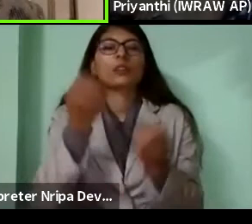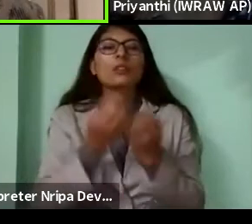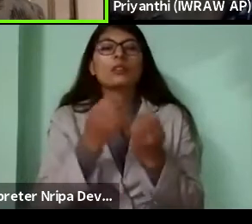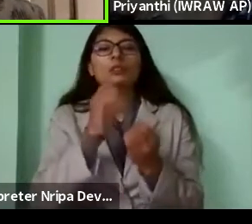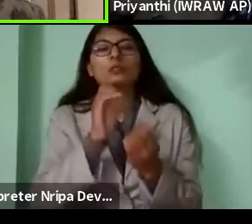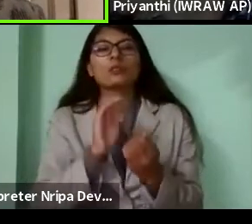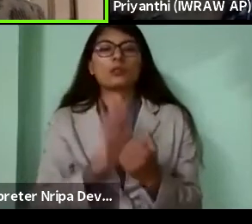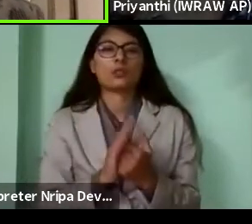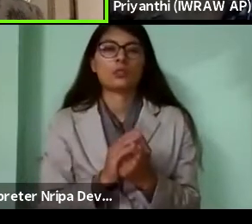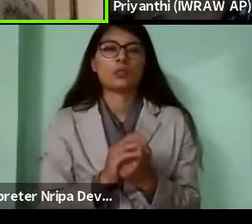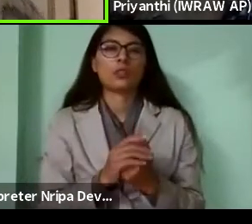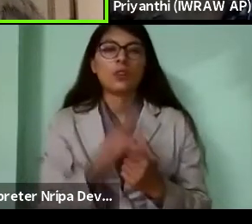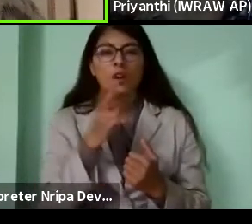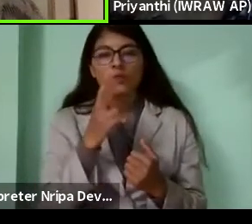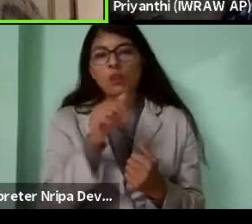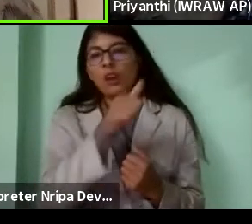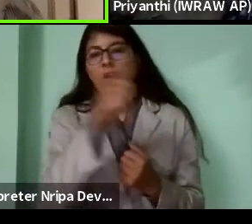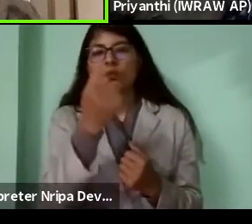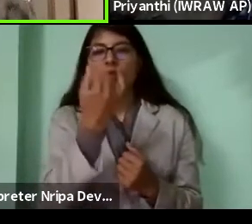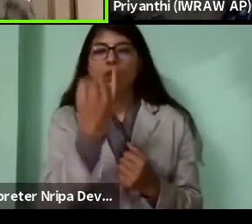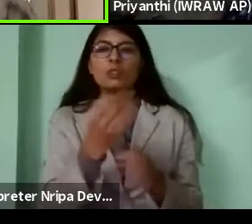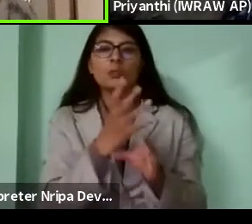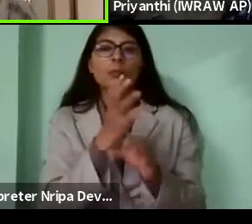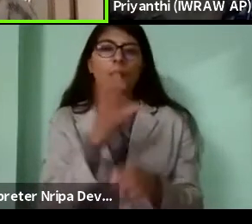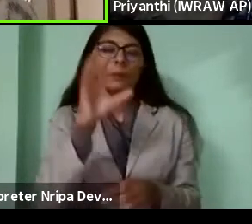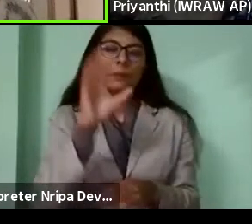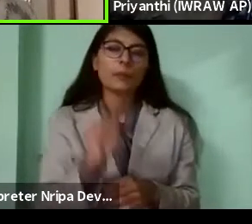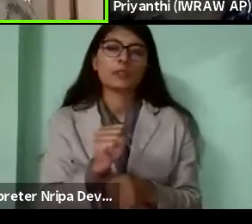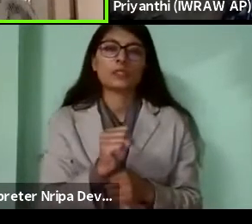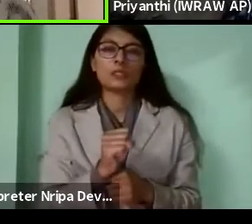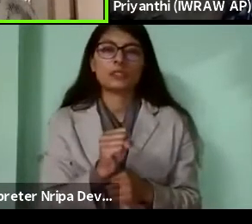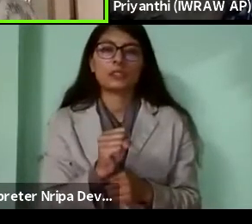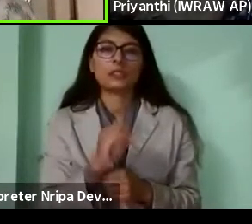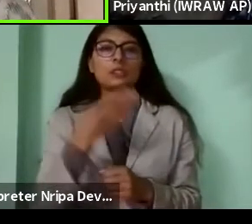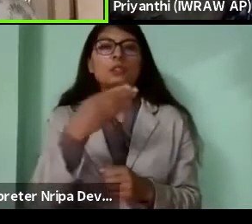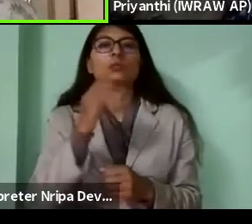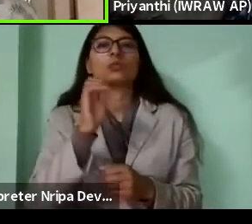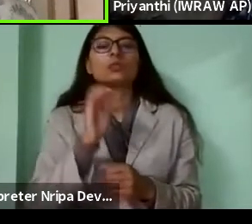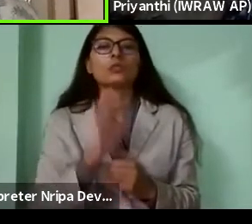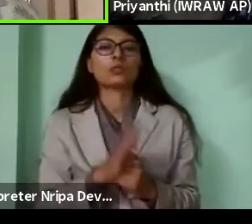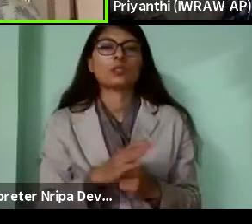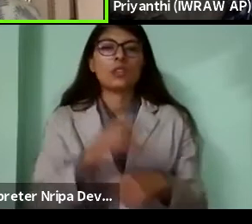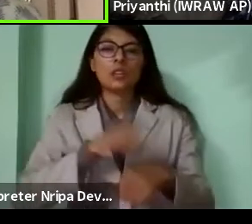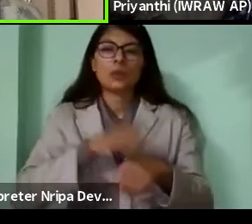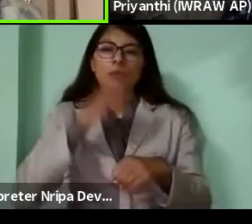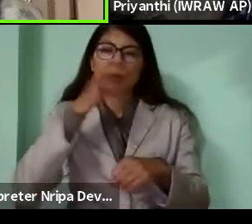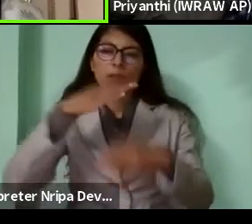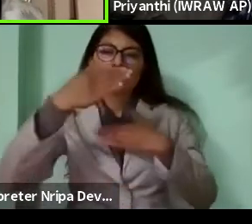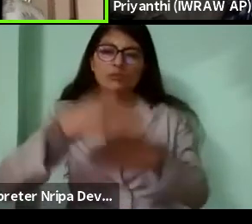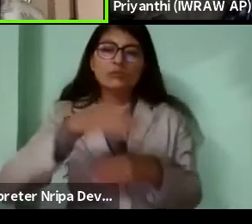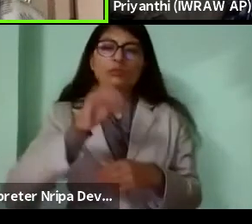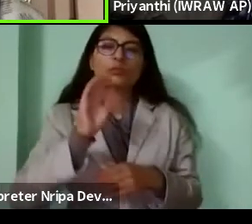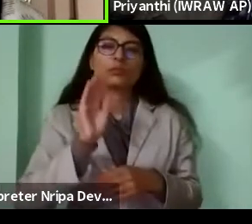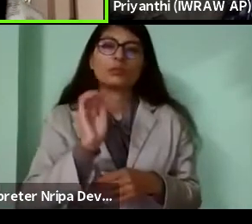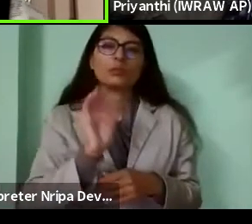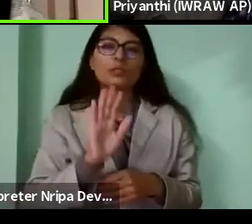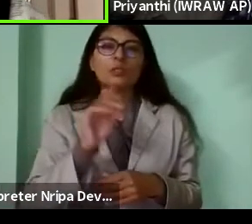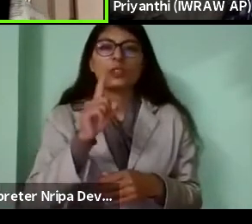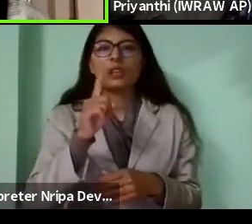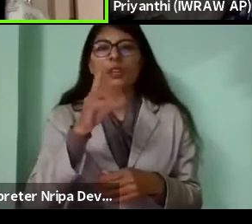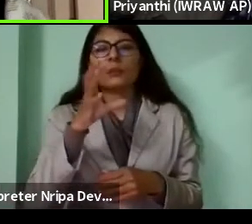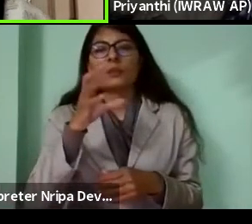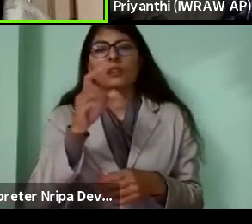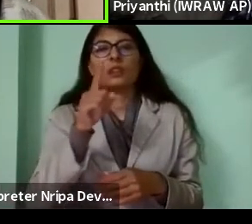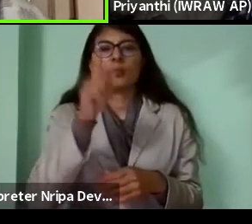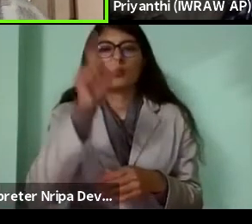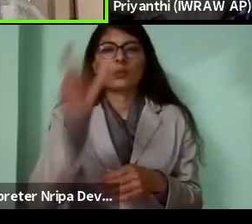And any other last thoughts you have? I'm kind of timed this very strictly, so I'm thinking a minute